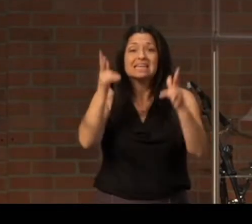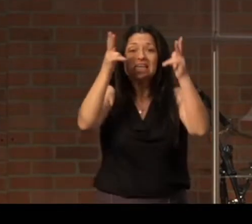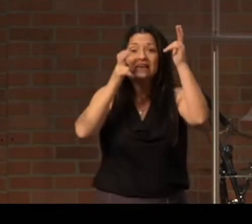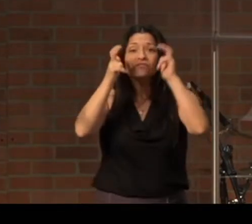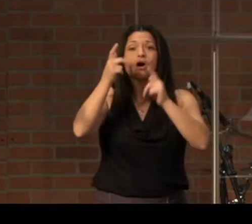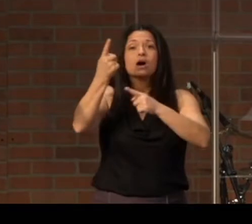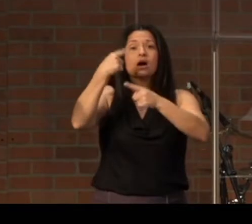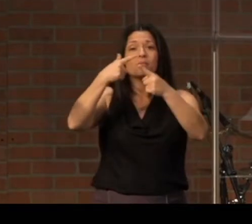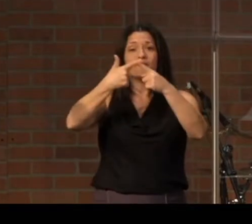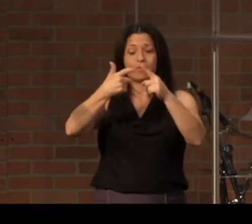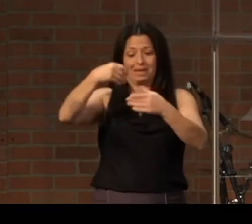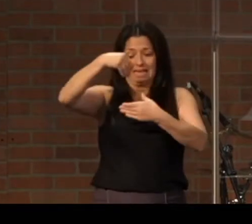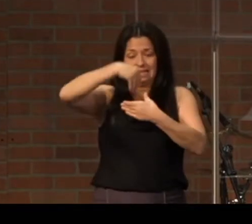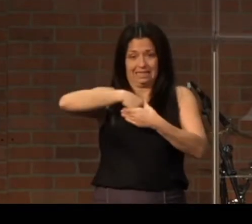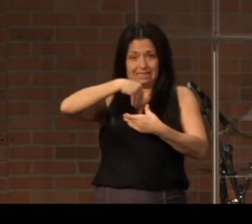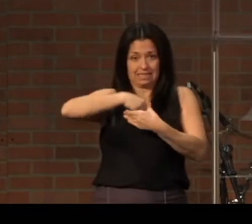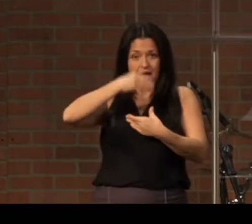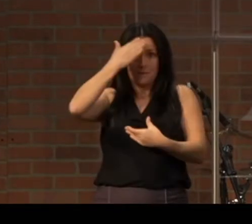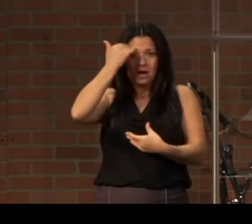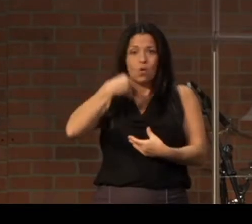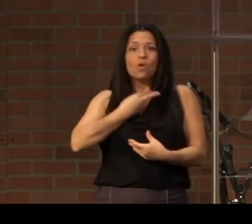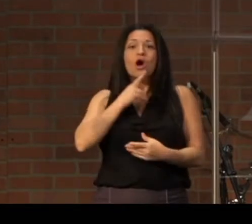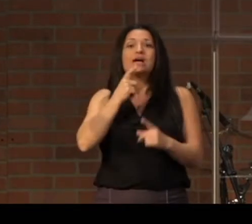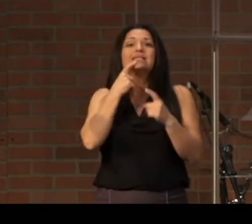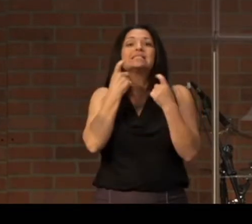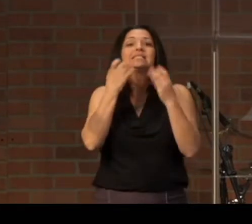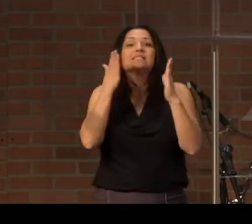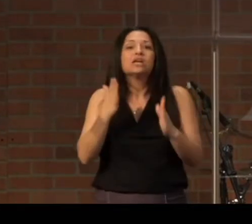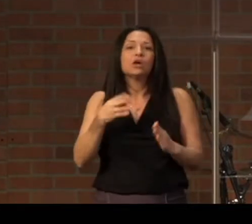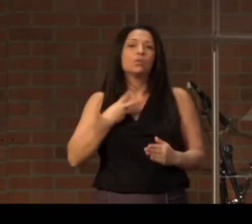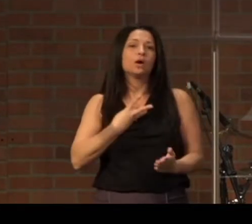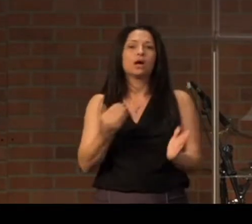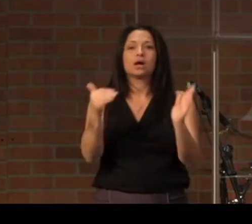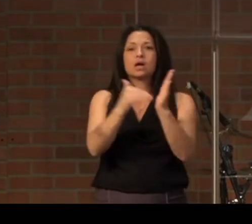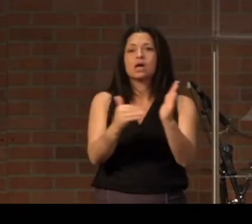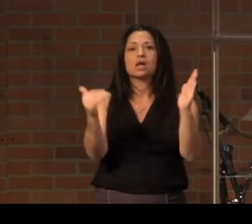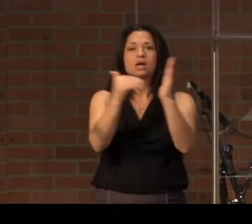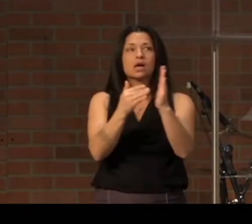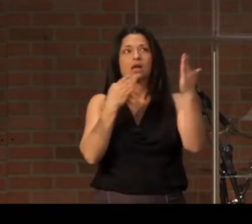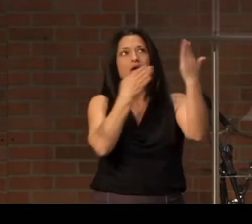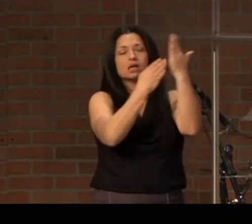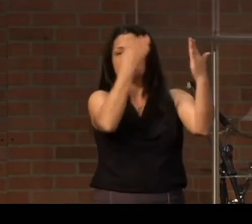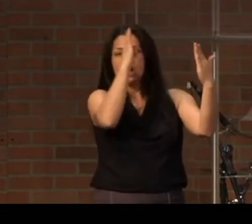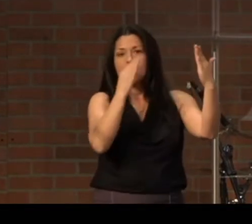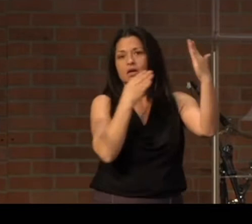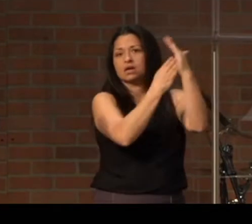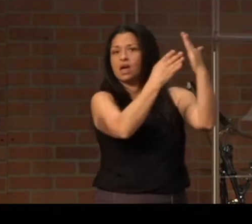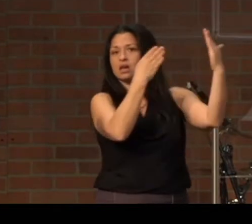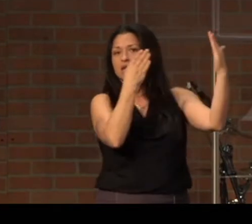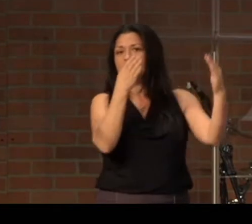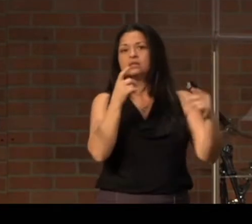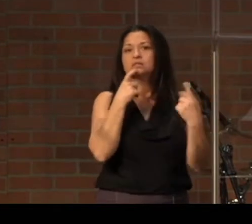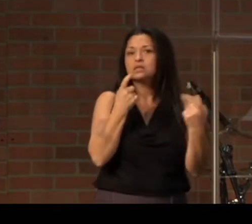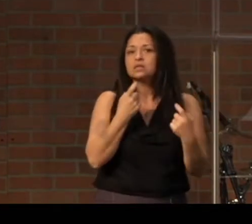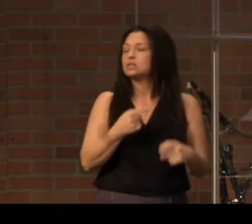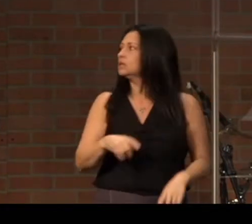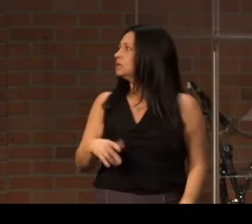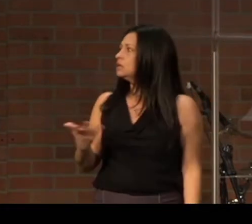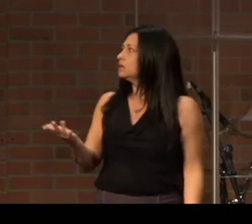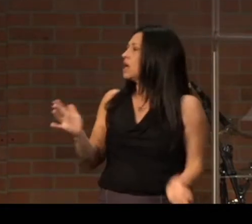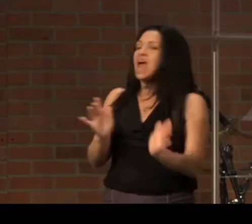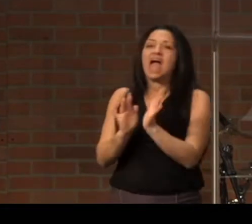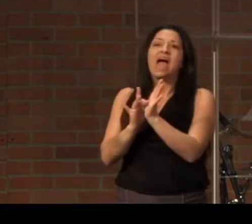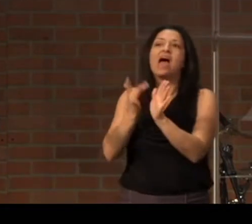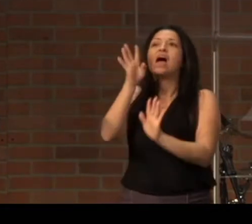commit crime after crime against God, right? Coveting, wickedness, sensuality, envy, slander, pride, it